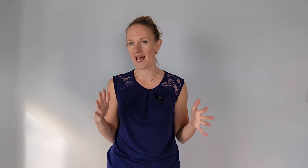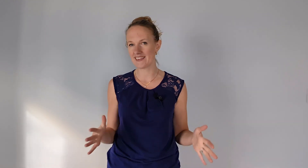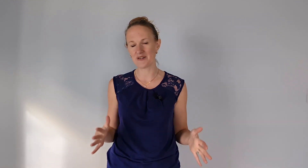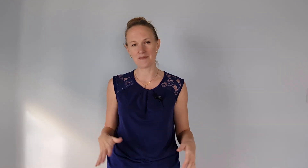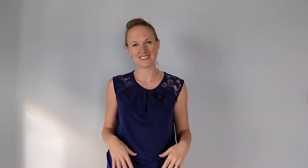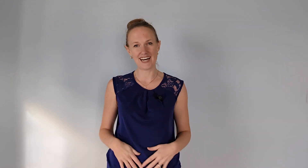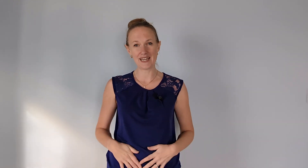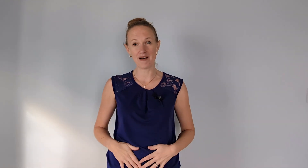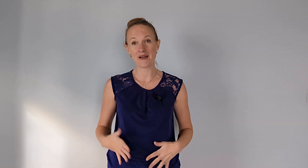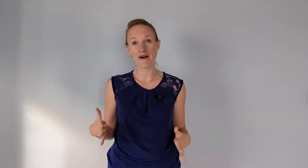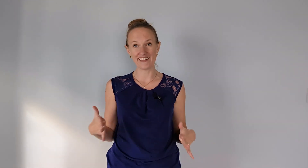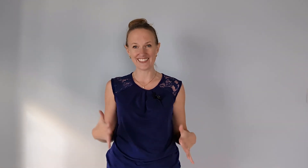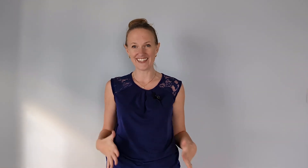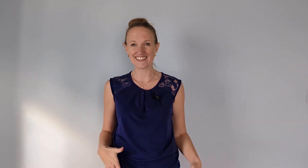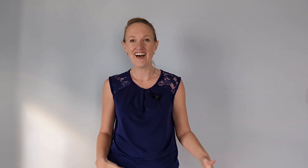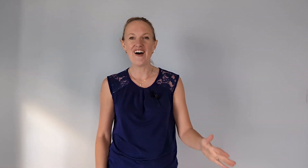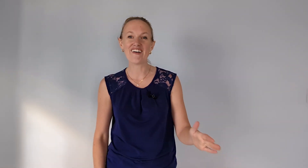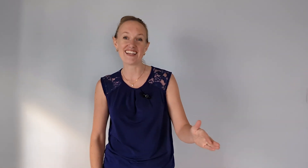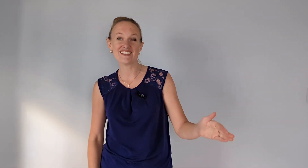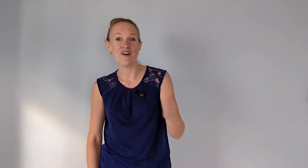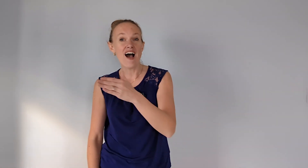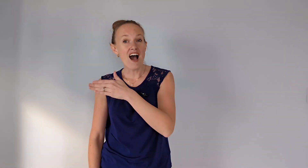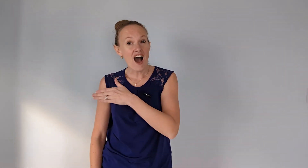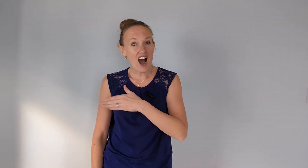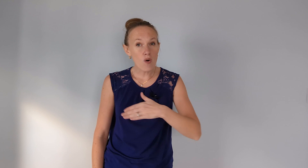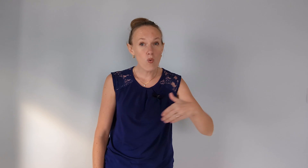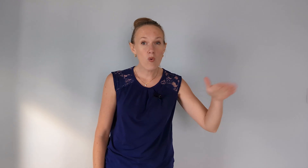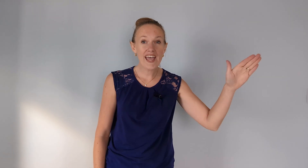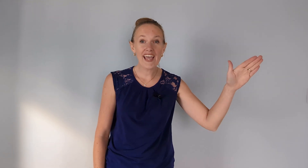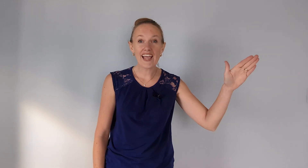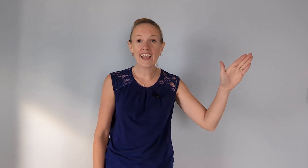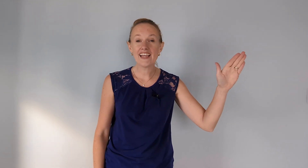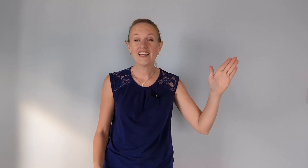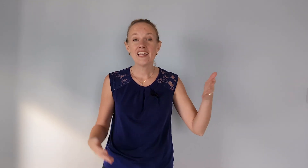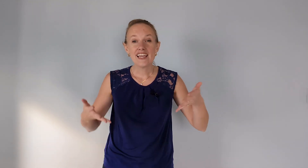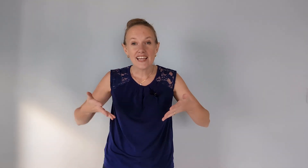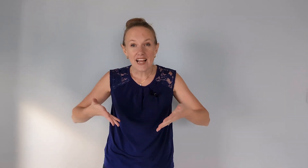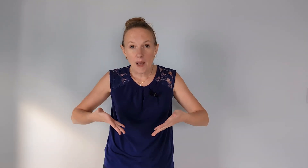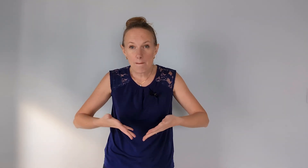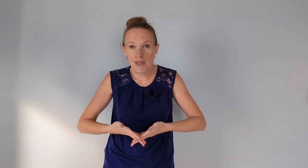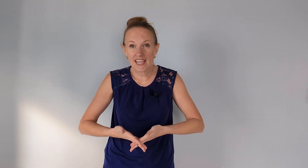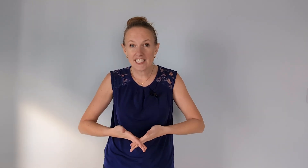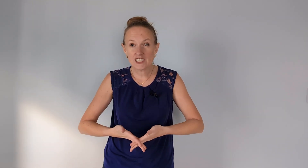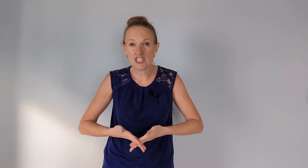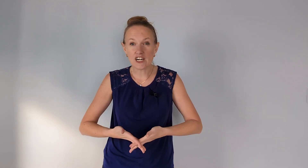at the normal time. I apologize. Okay, so away in a